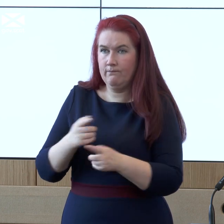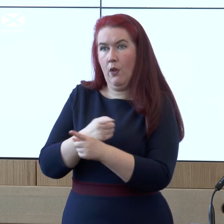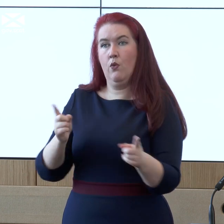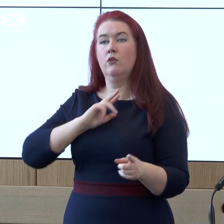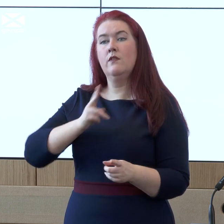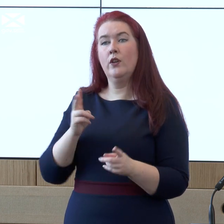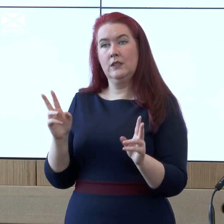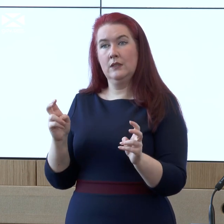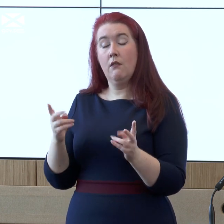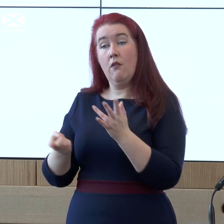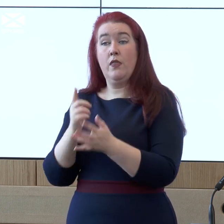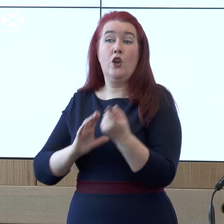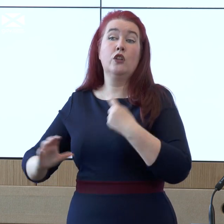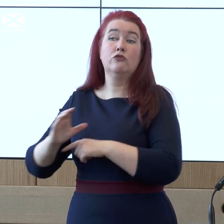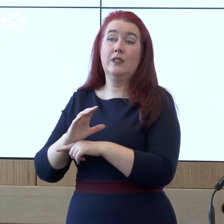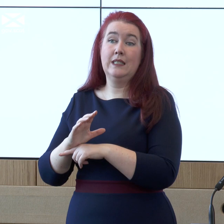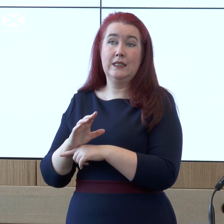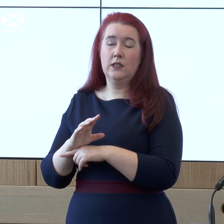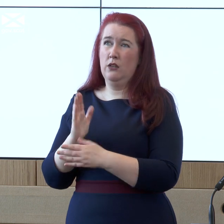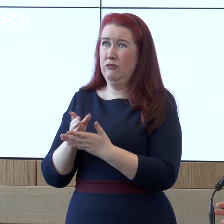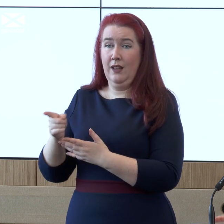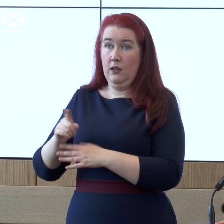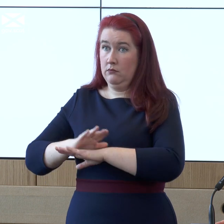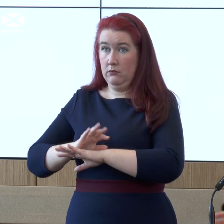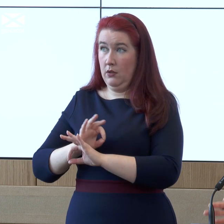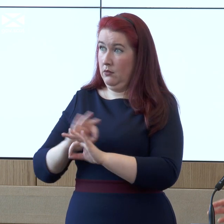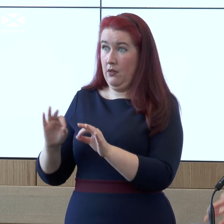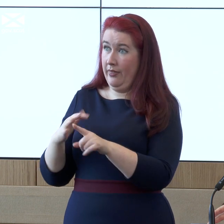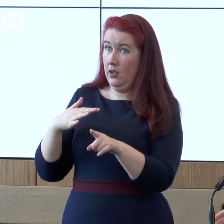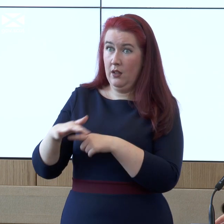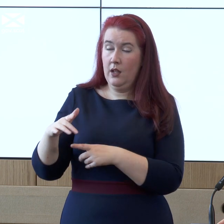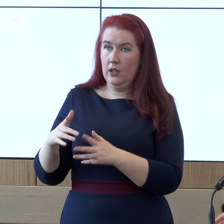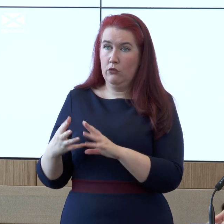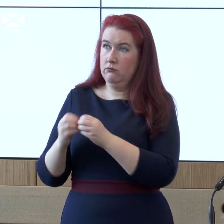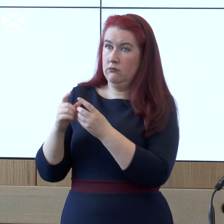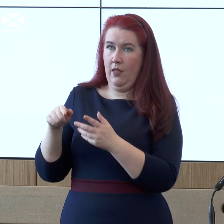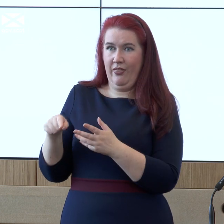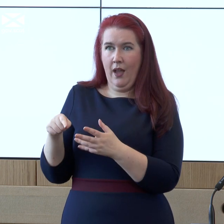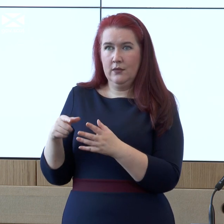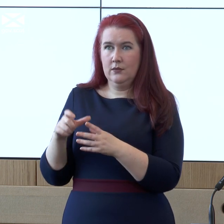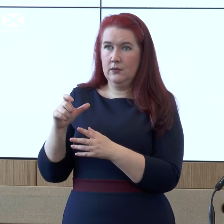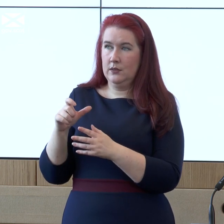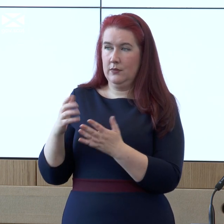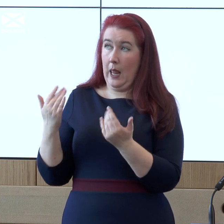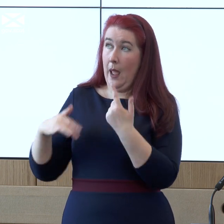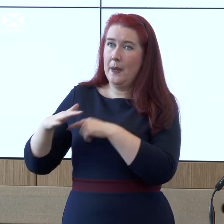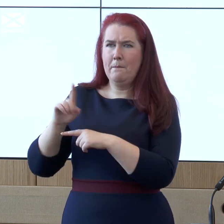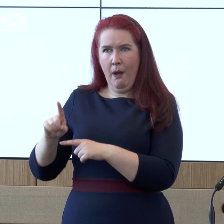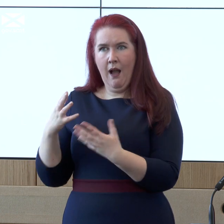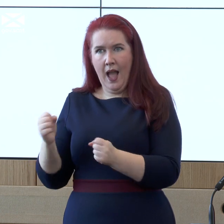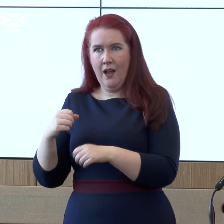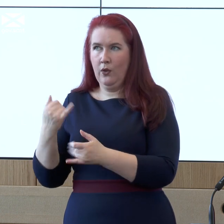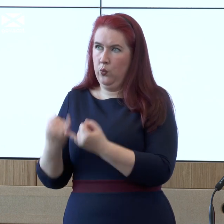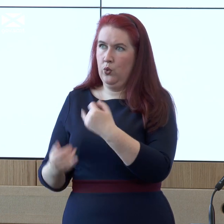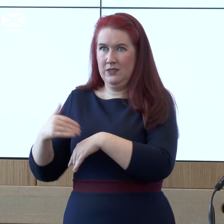of countries that have done the least to cause this crisis but are dealing most already with the impact of it is another important